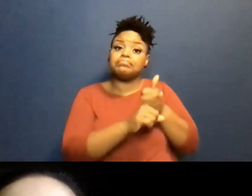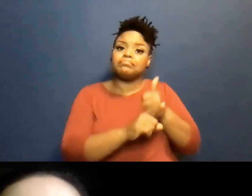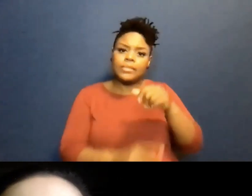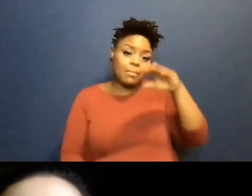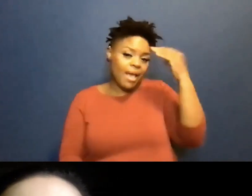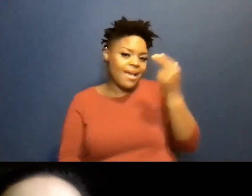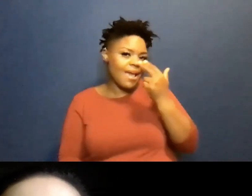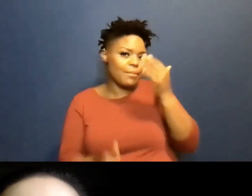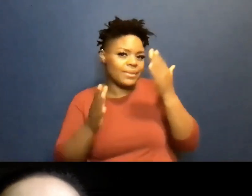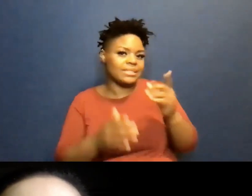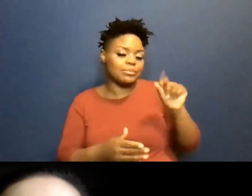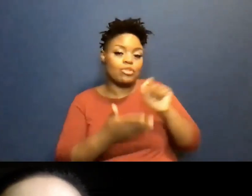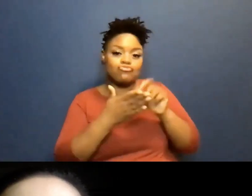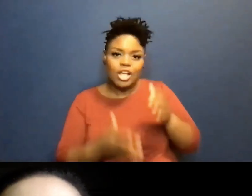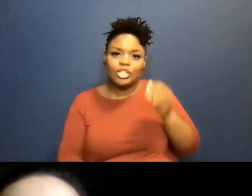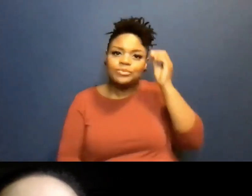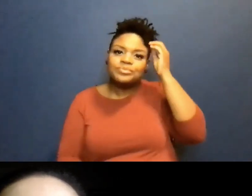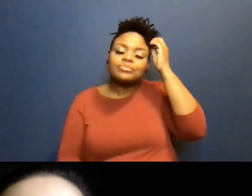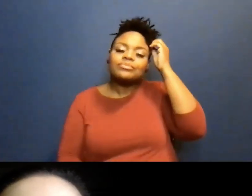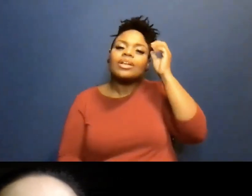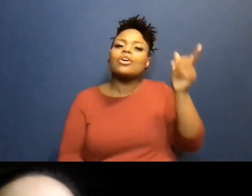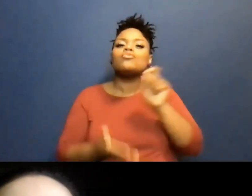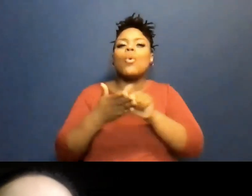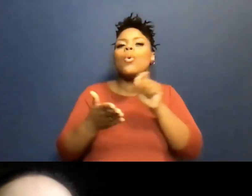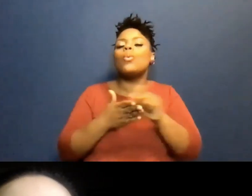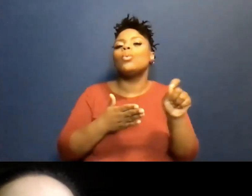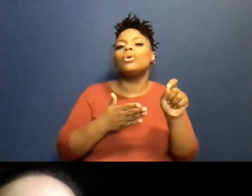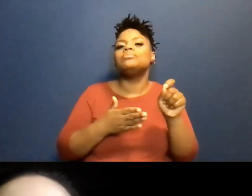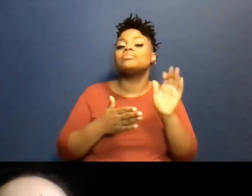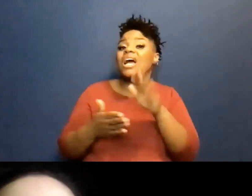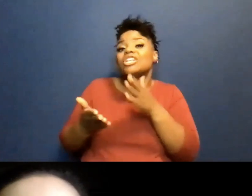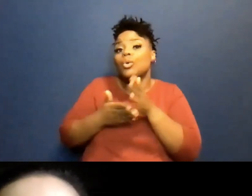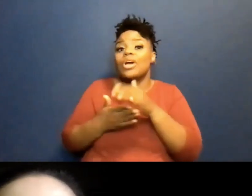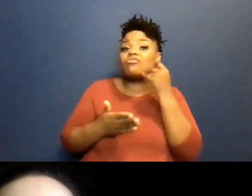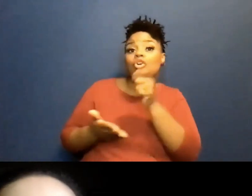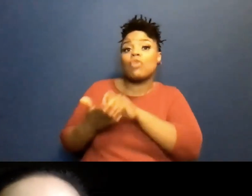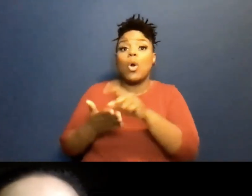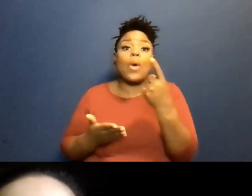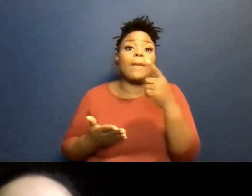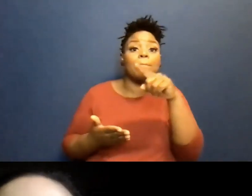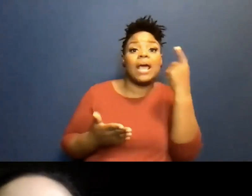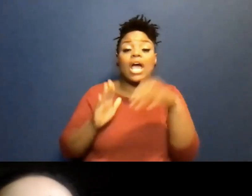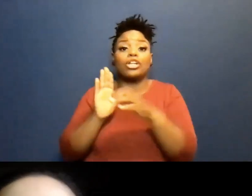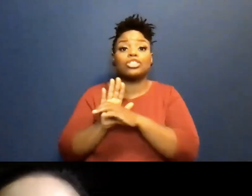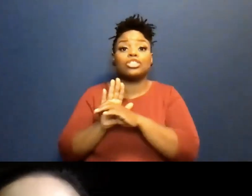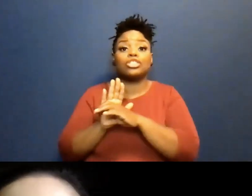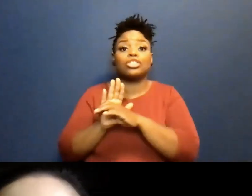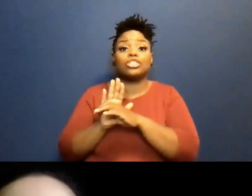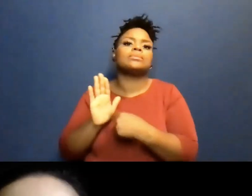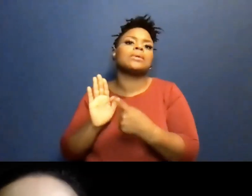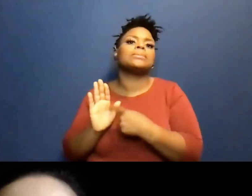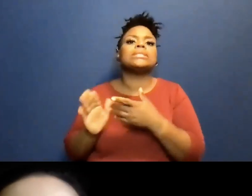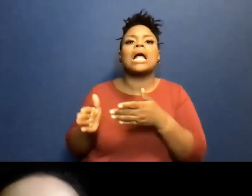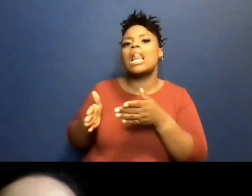say it's okay if you write one Black character. They might even let you get away with 2 Black characters. But the moment you put 3 Black characters in